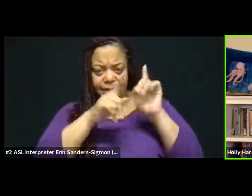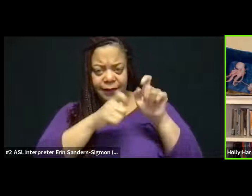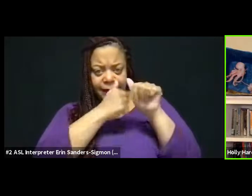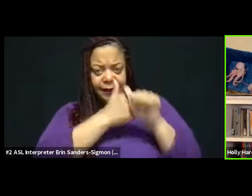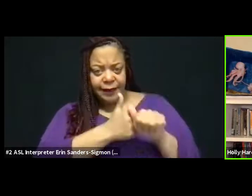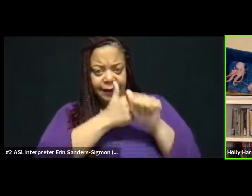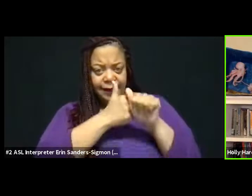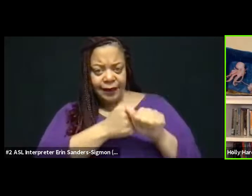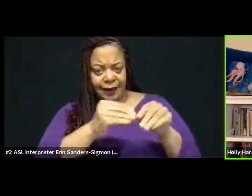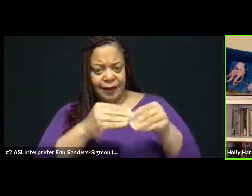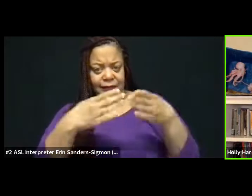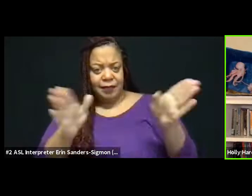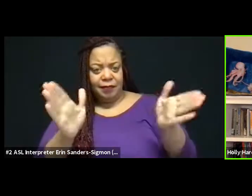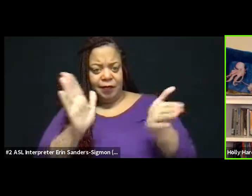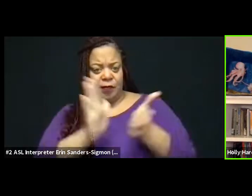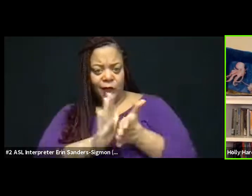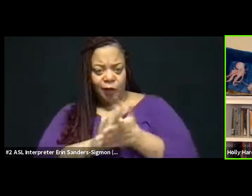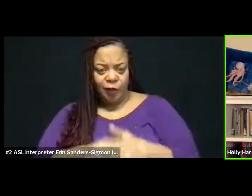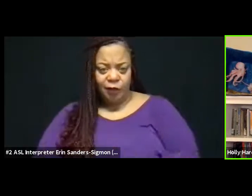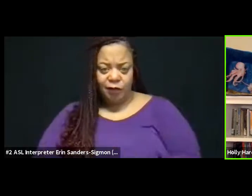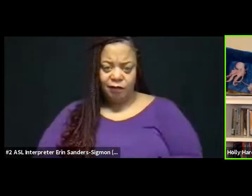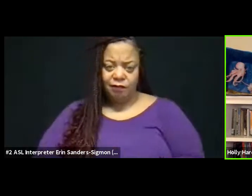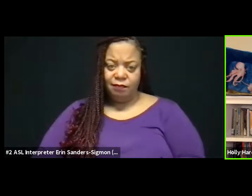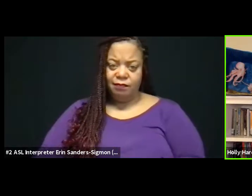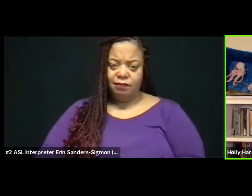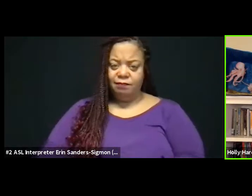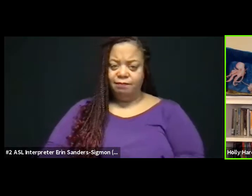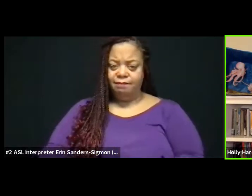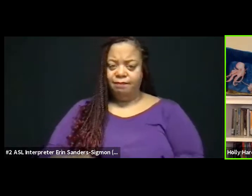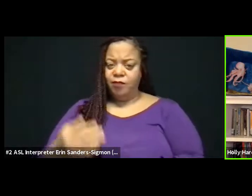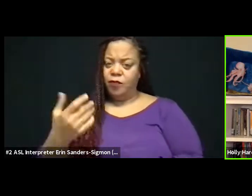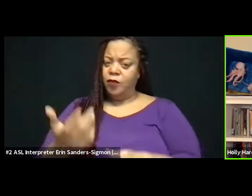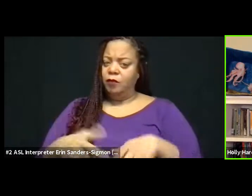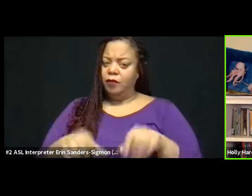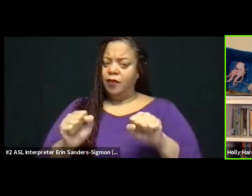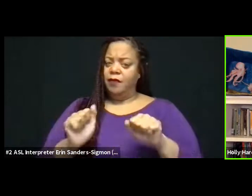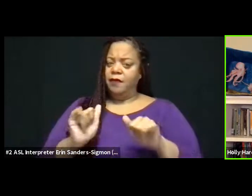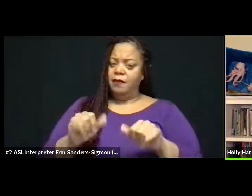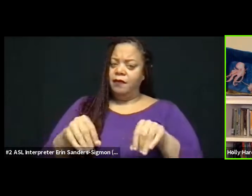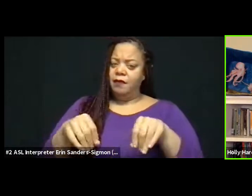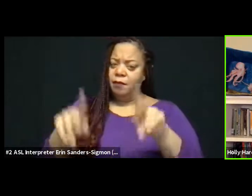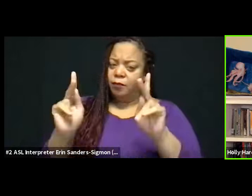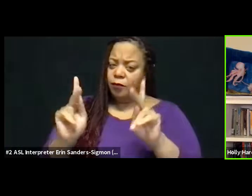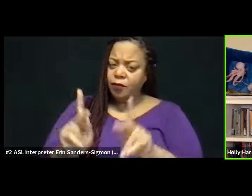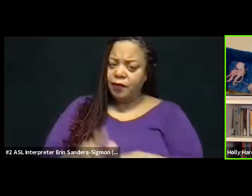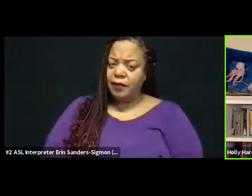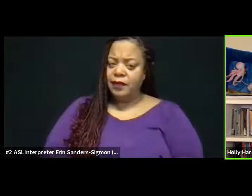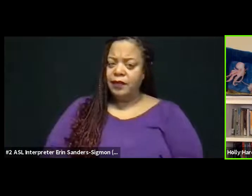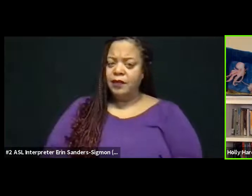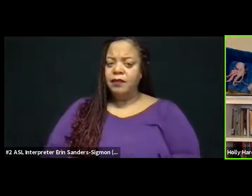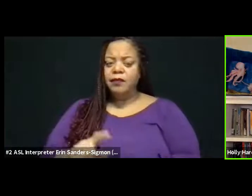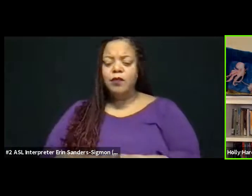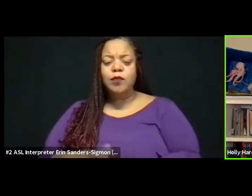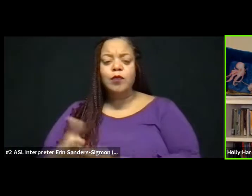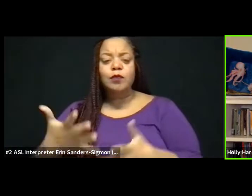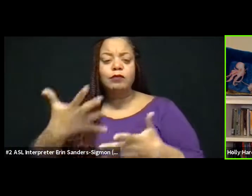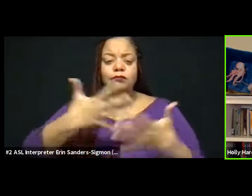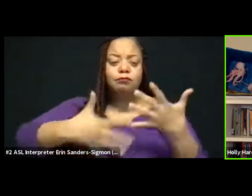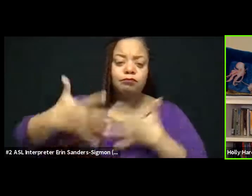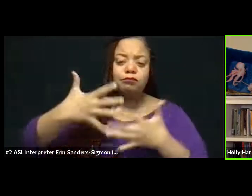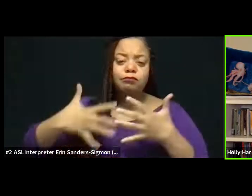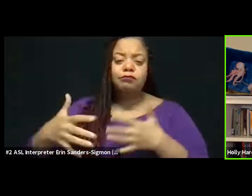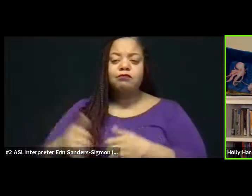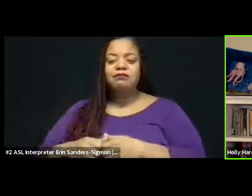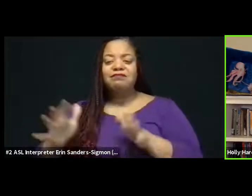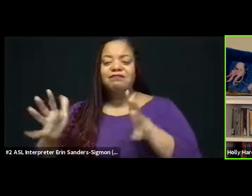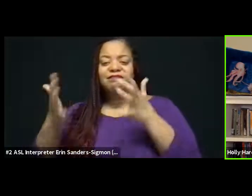to experience community together. I think one really important thing for me is to